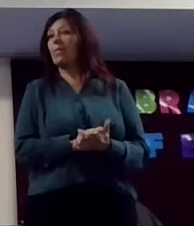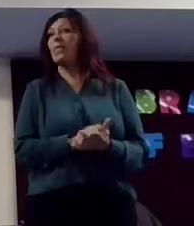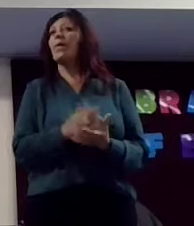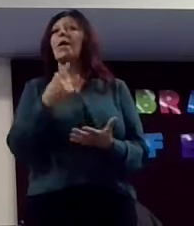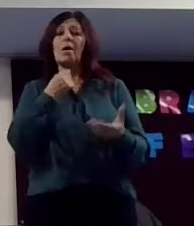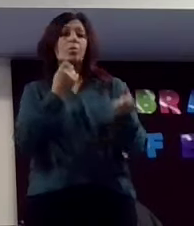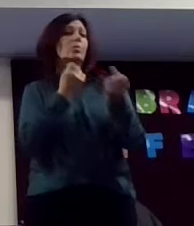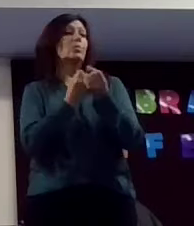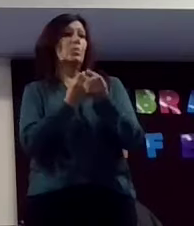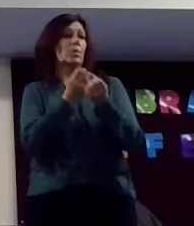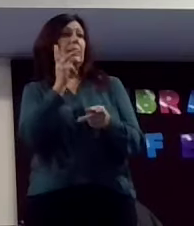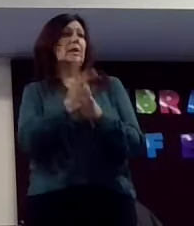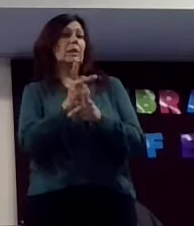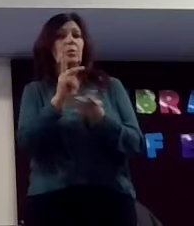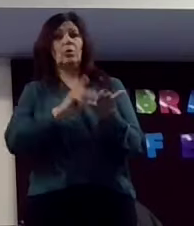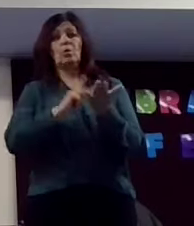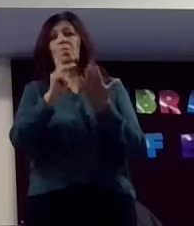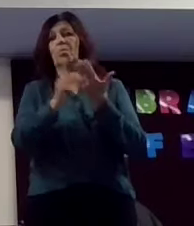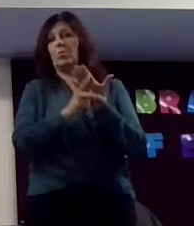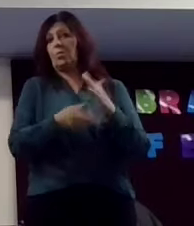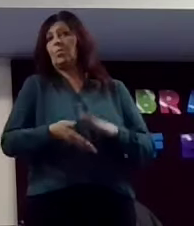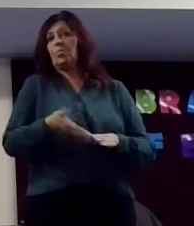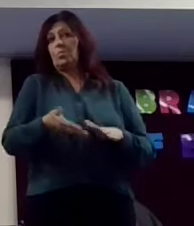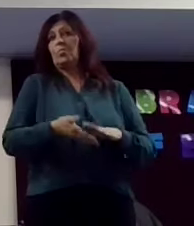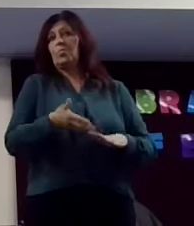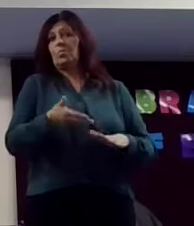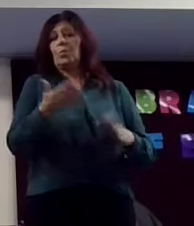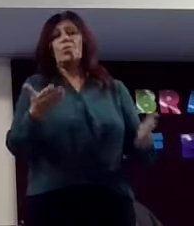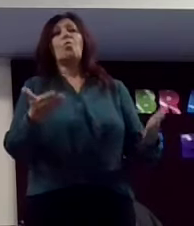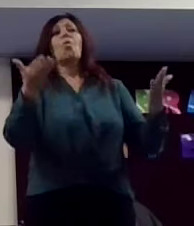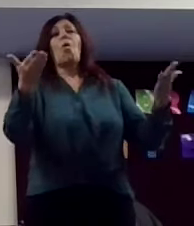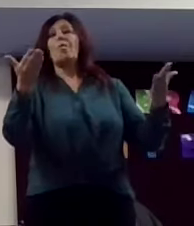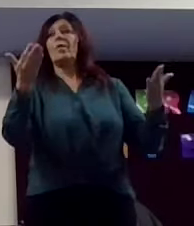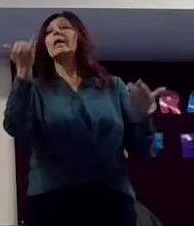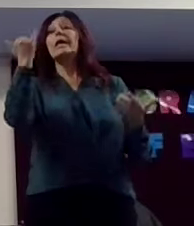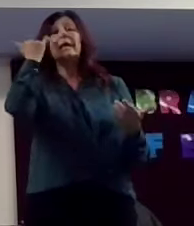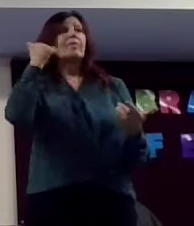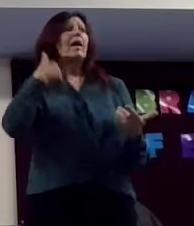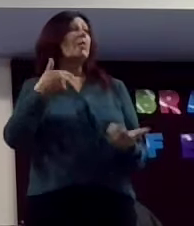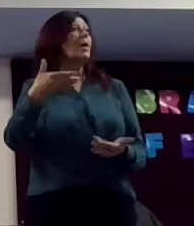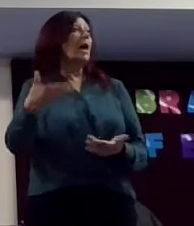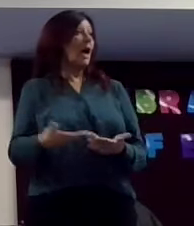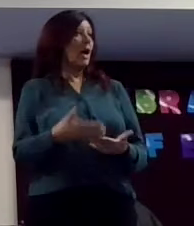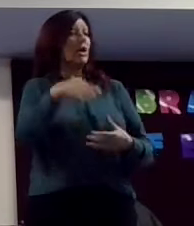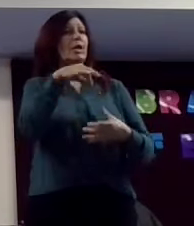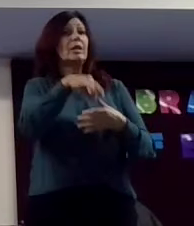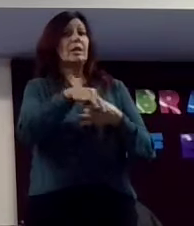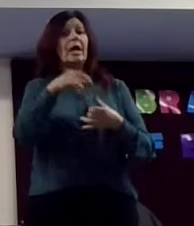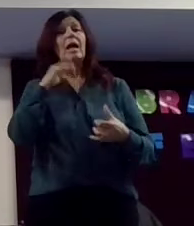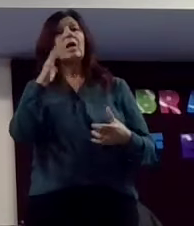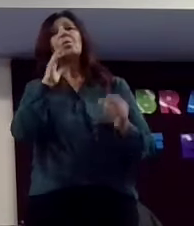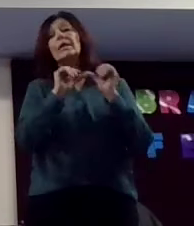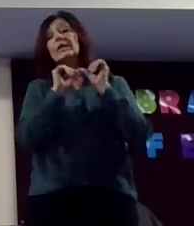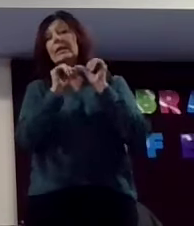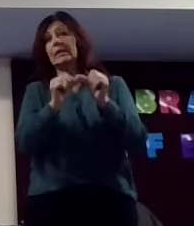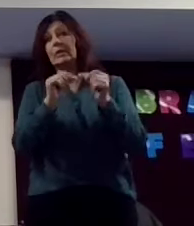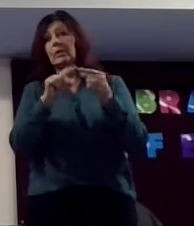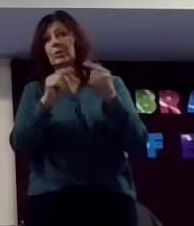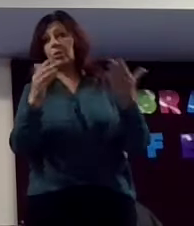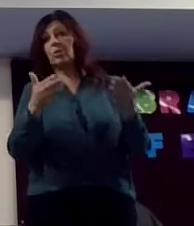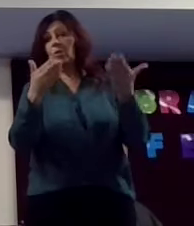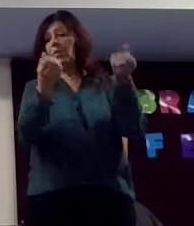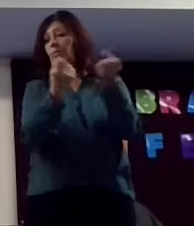absolutely support keeping your program going and offering, if I'm hired and elected, I will continue to